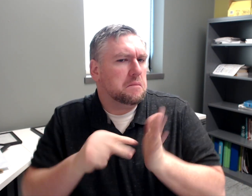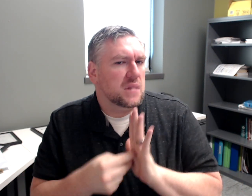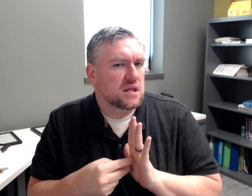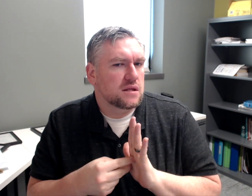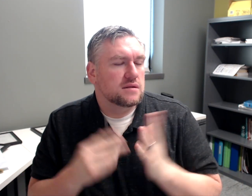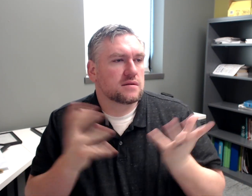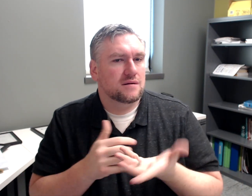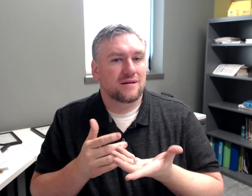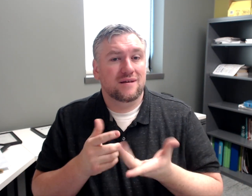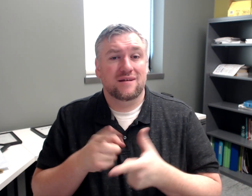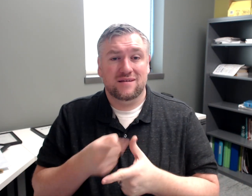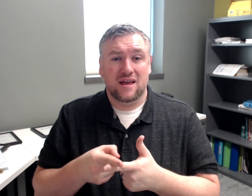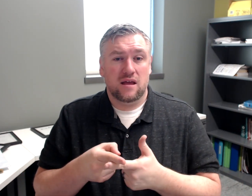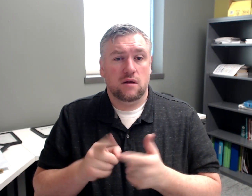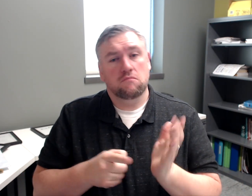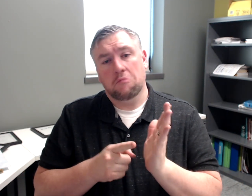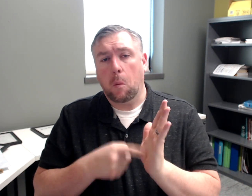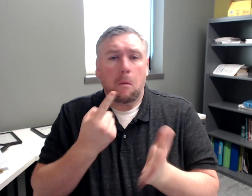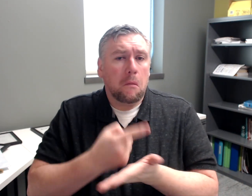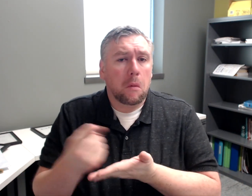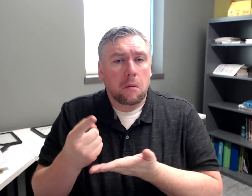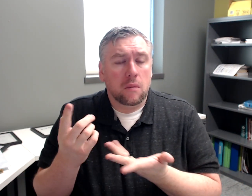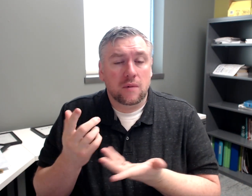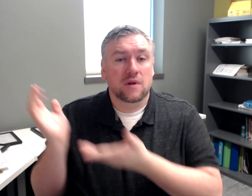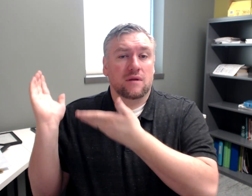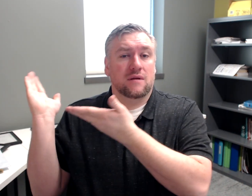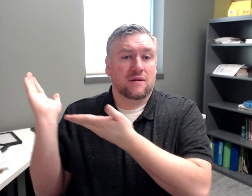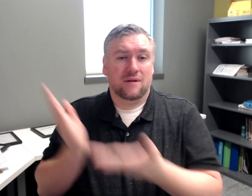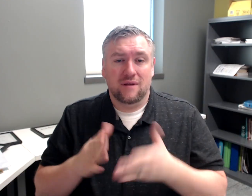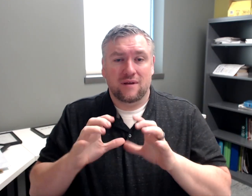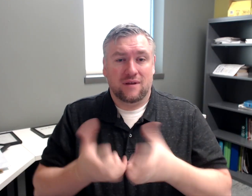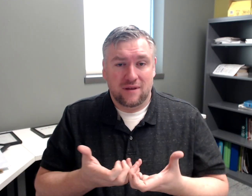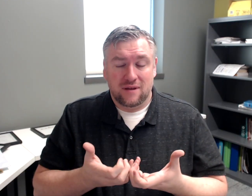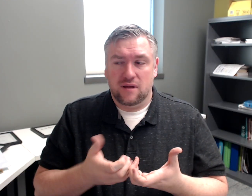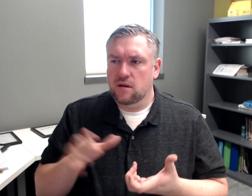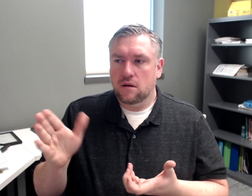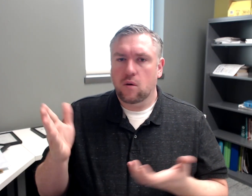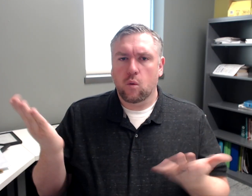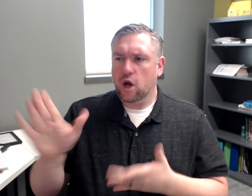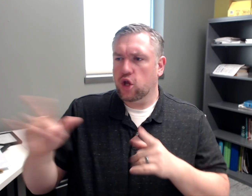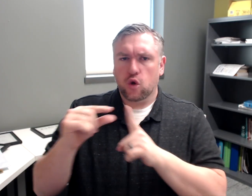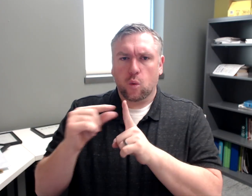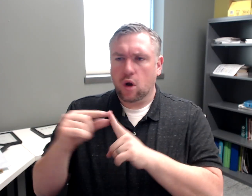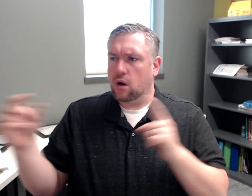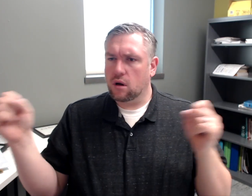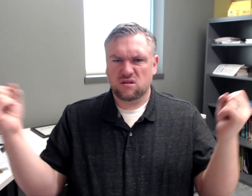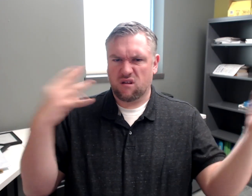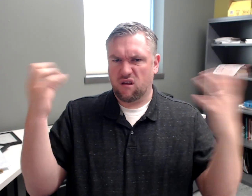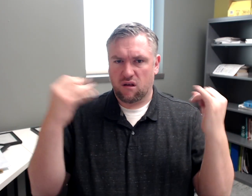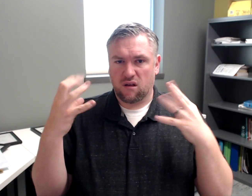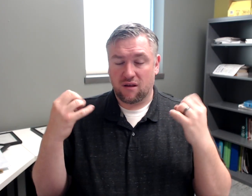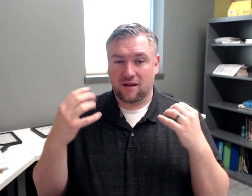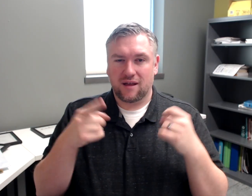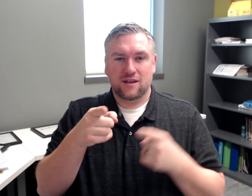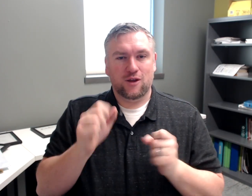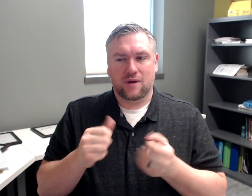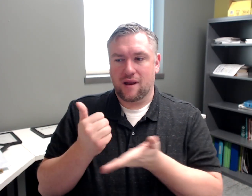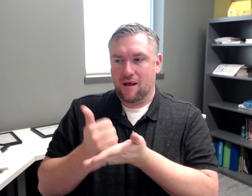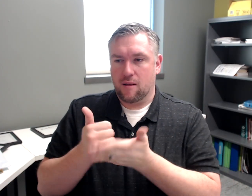word in? What do they think it means? And then once a week or so, everybody brings it to class. What are your words? And